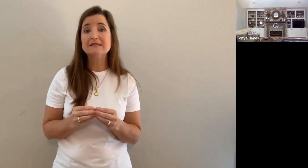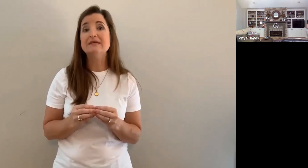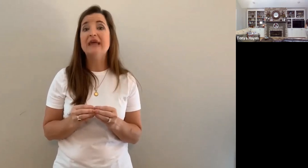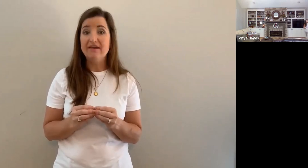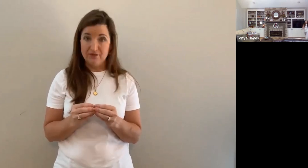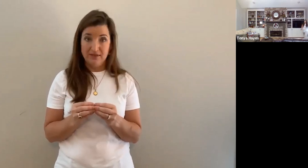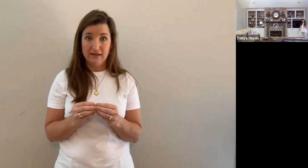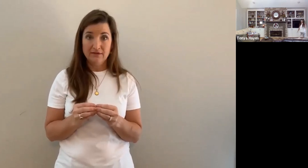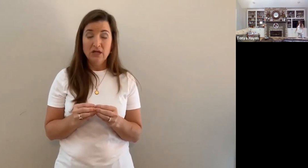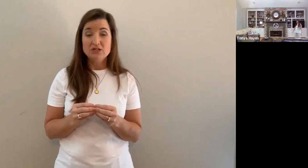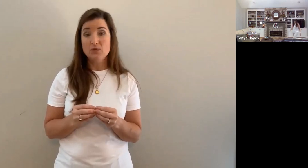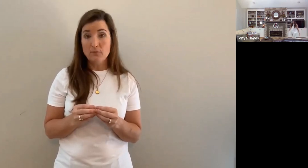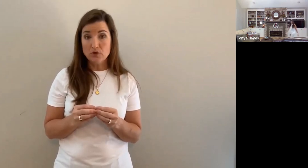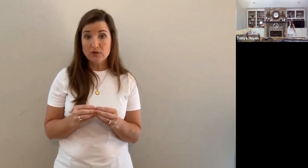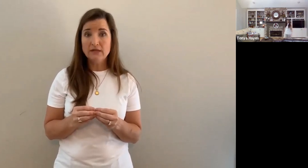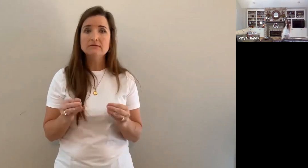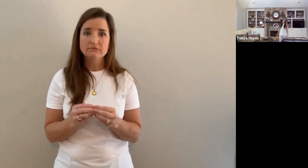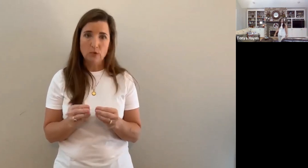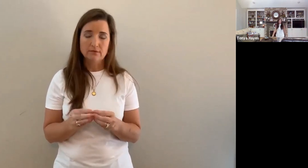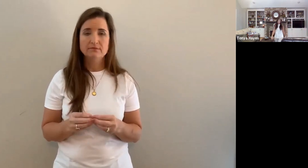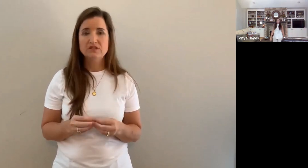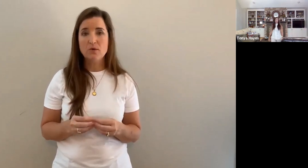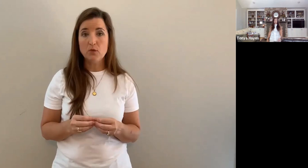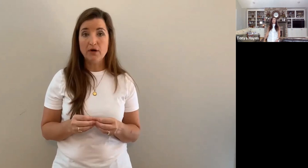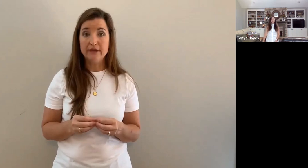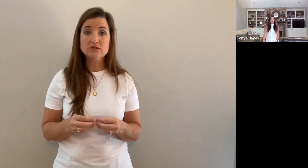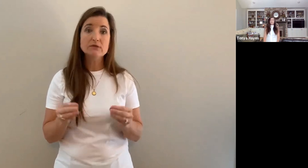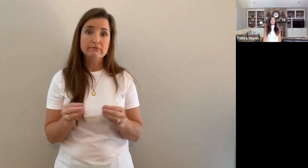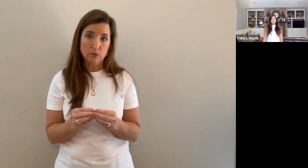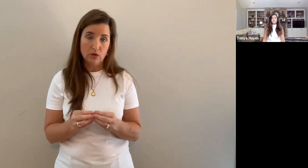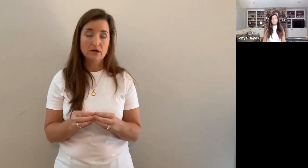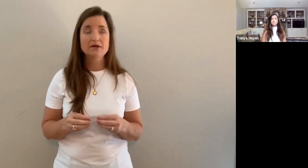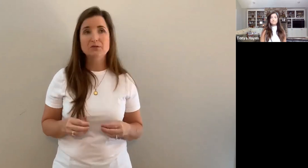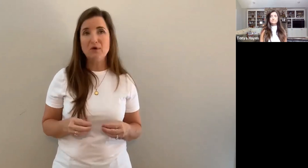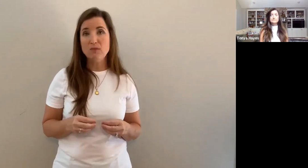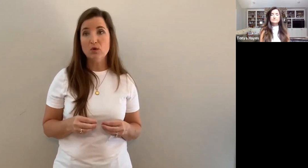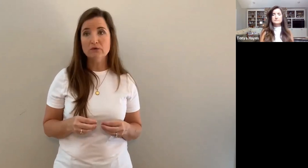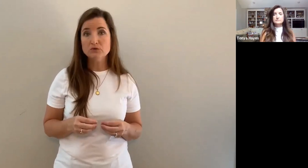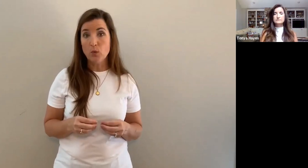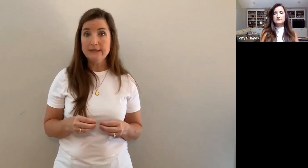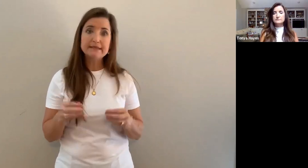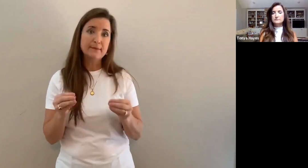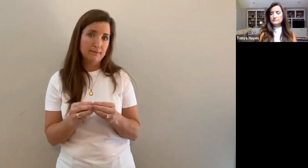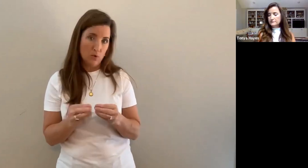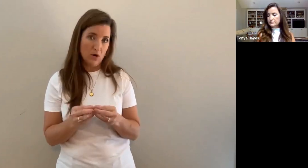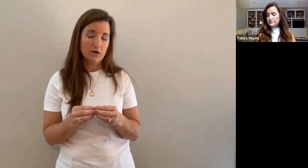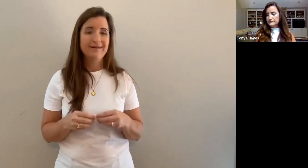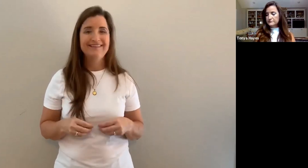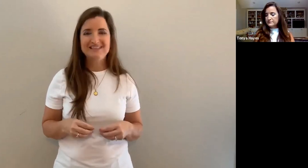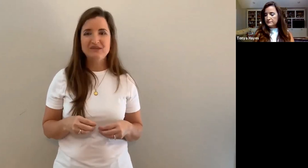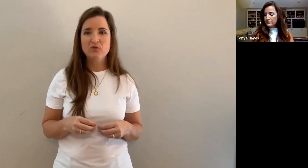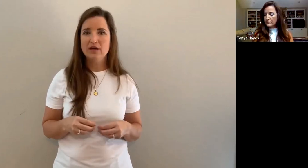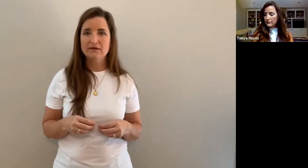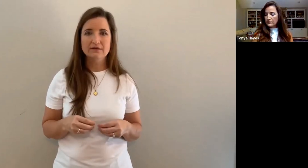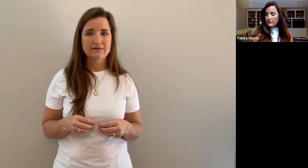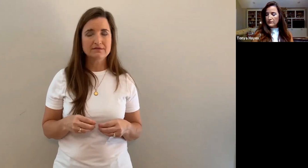more gets me everything. Do you want more drink? More. Do you want more crackers? More. Do you want more toys? More.